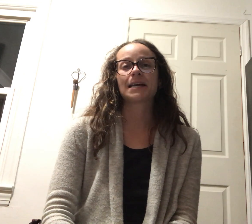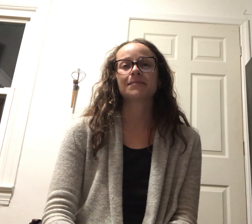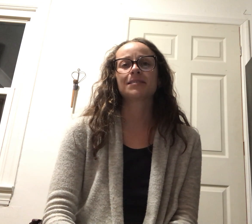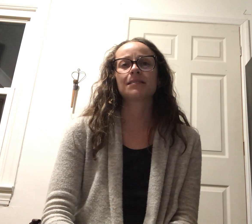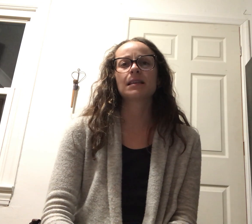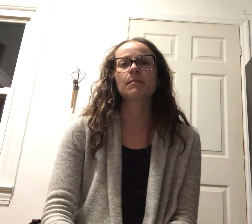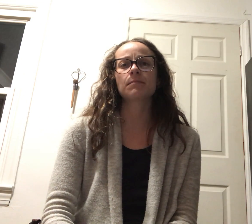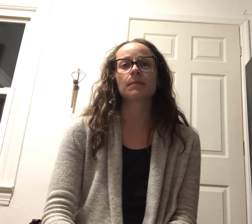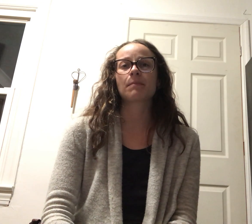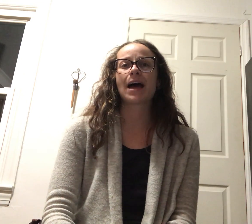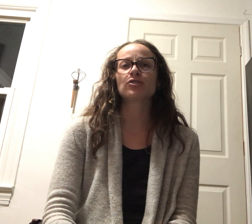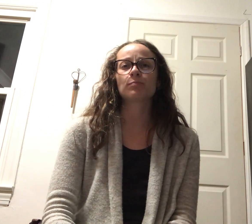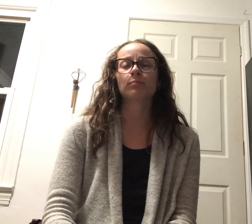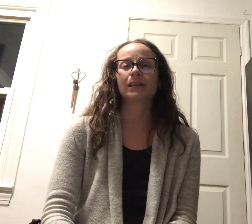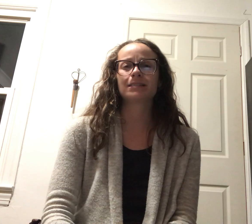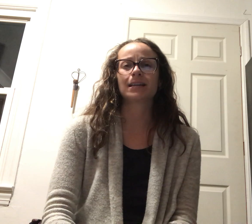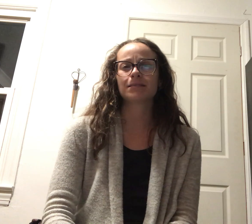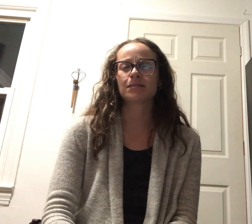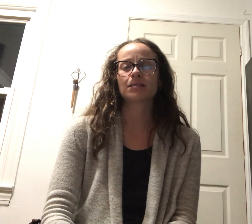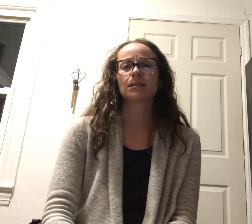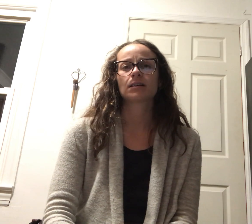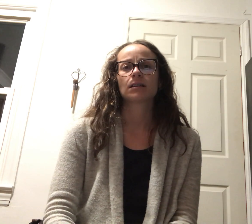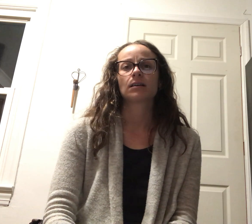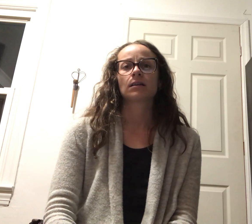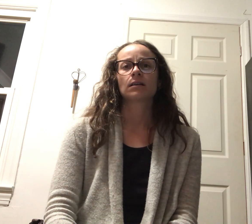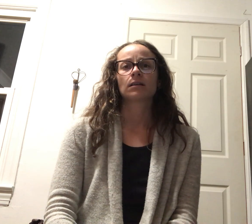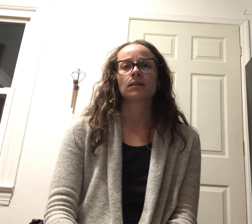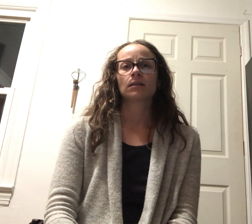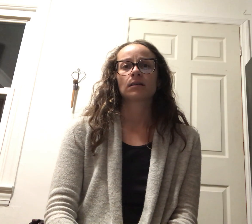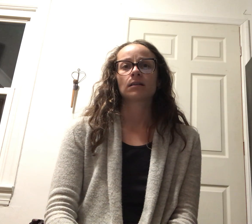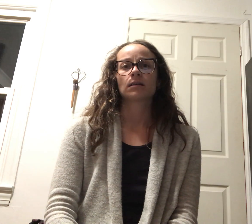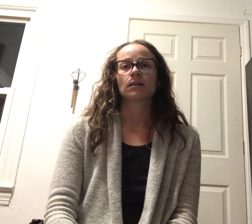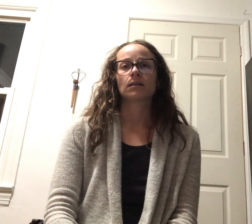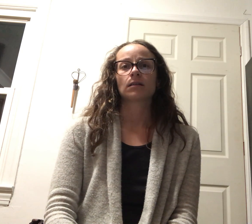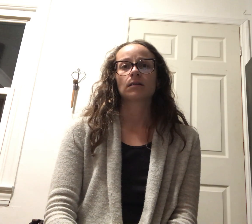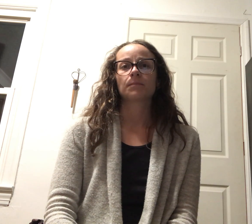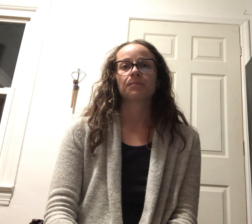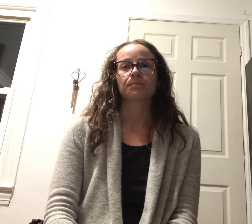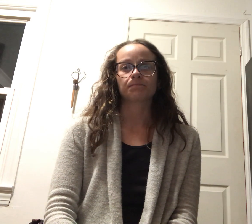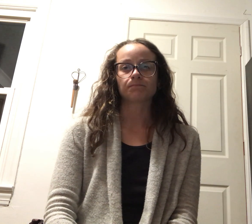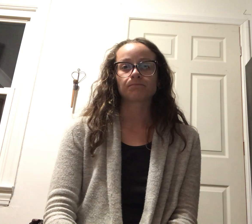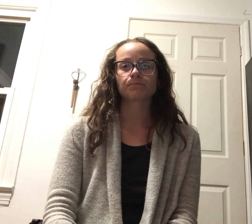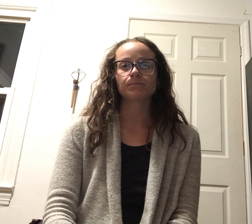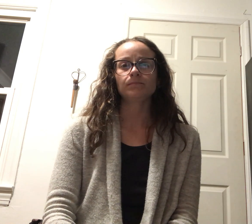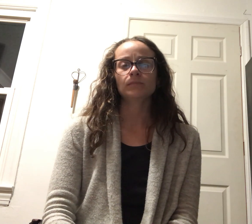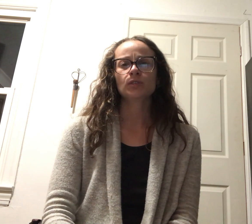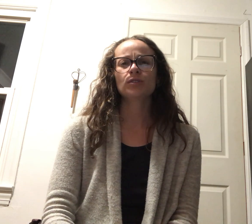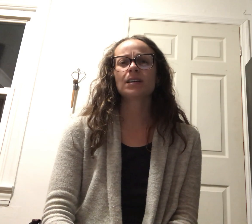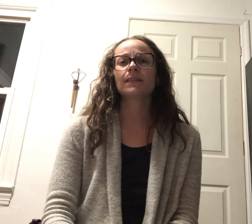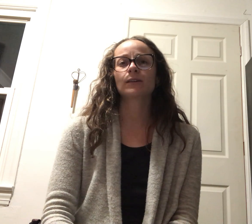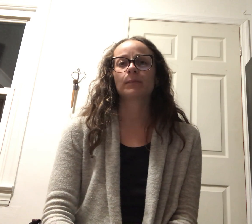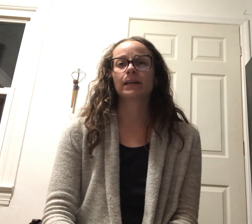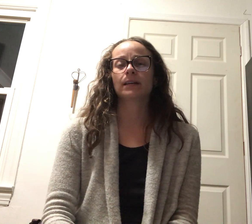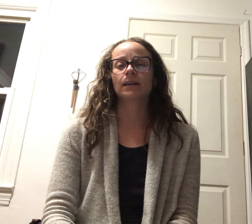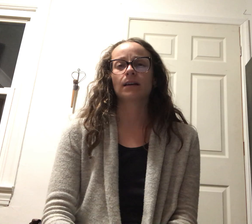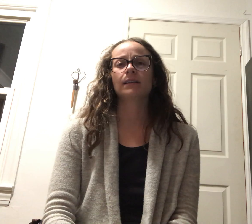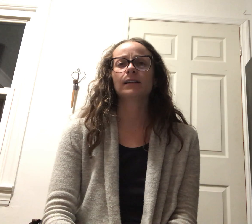plantains in them, mashed plantains. Just like a little bit a little